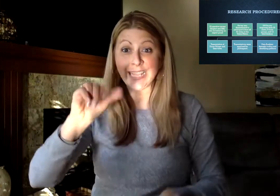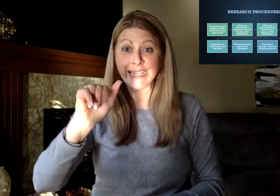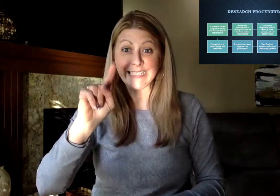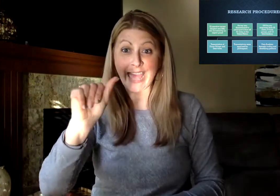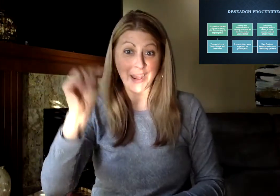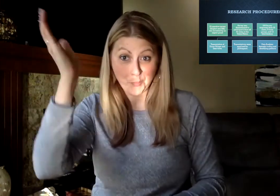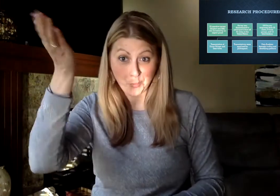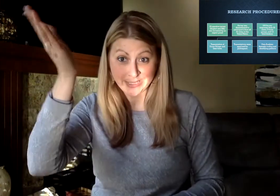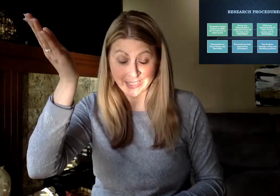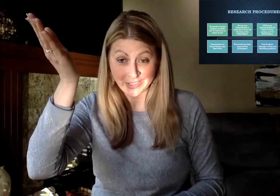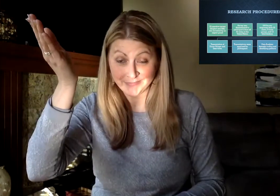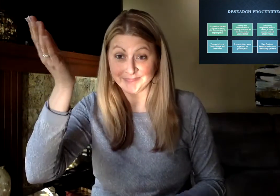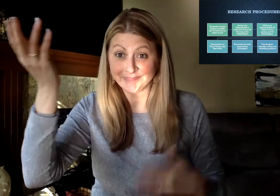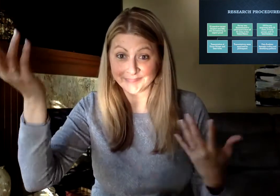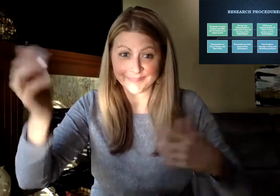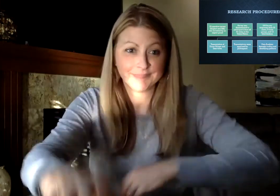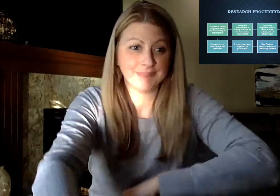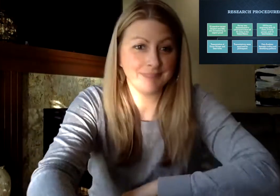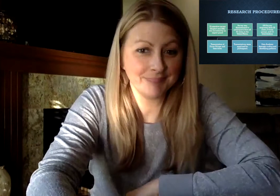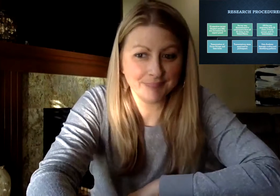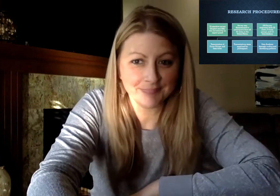the last part is this data presentation.